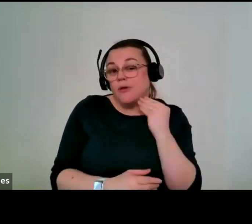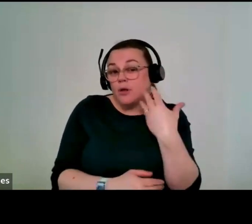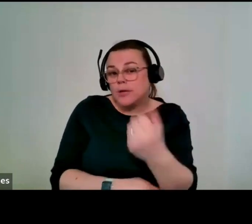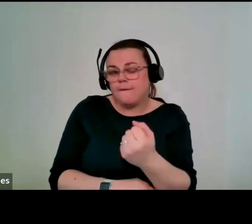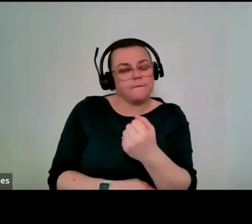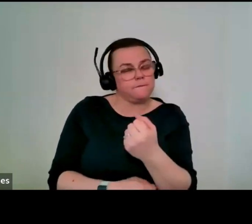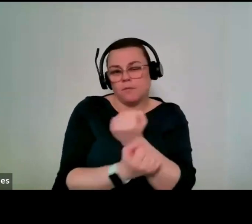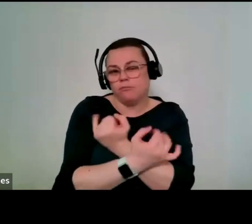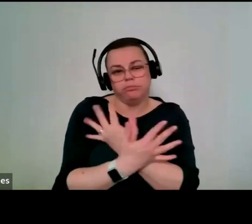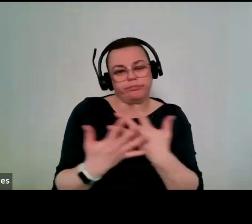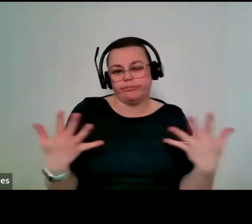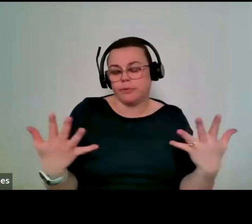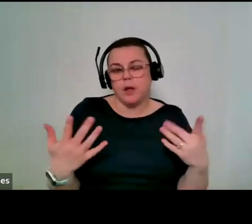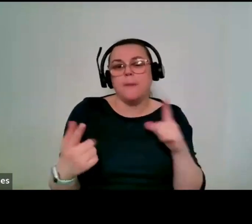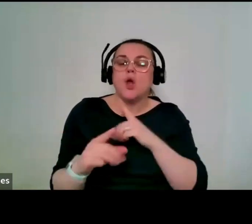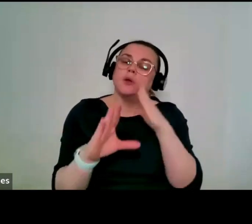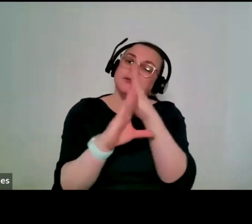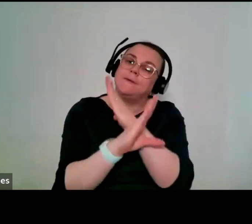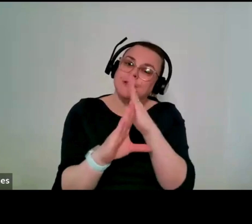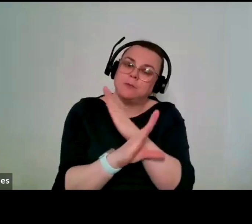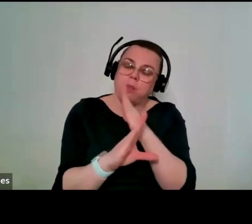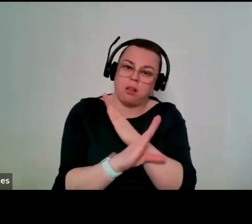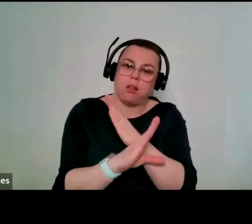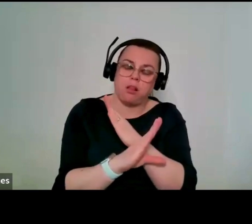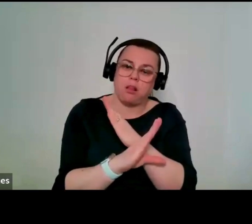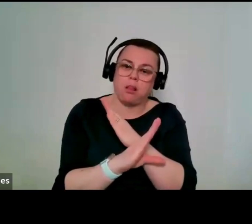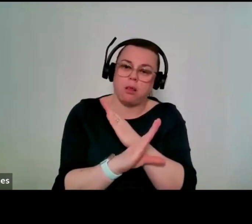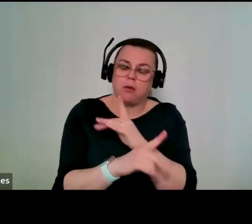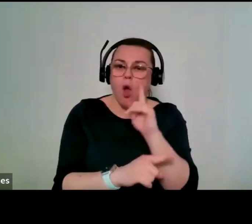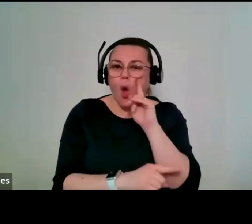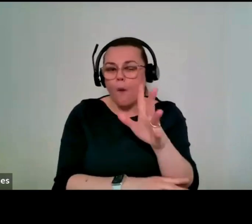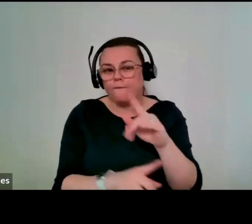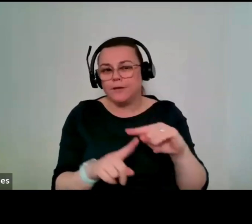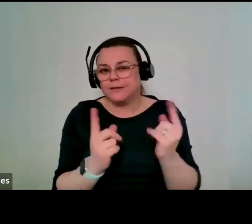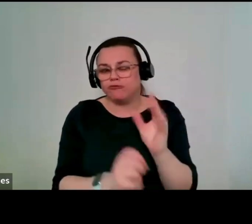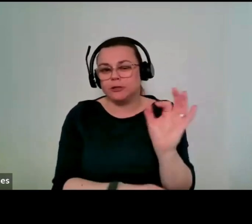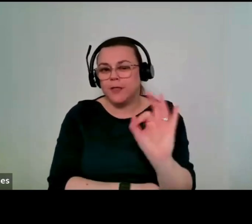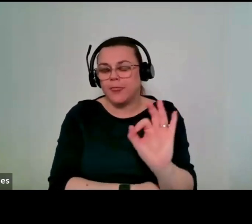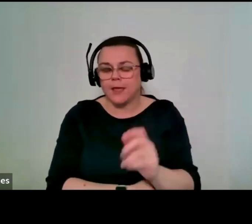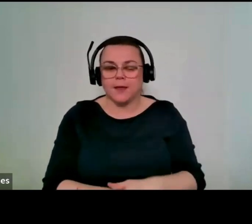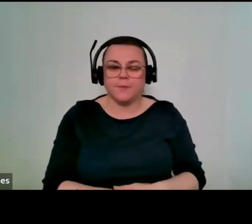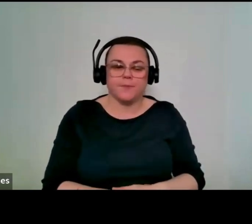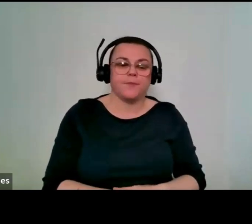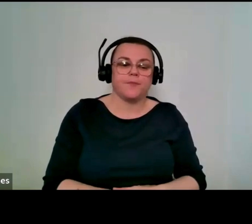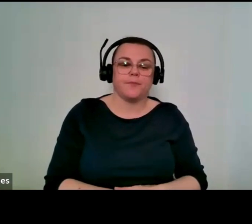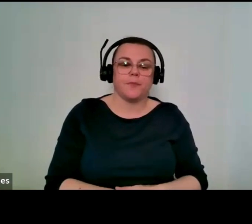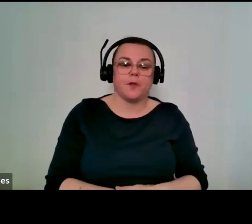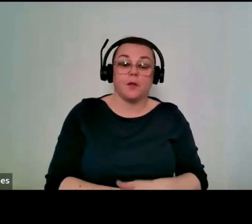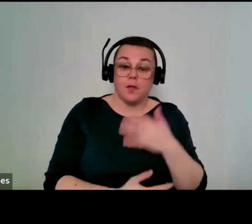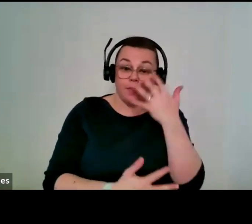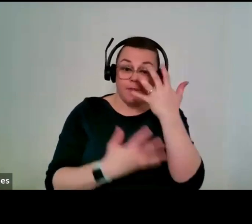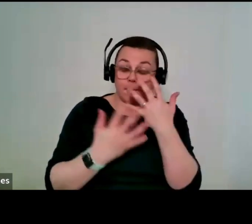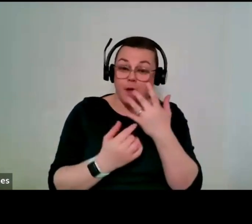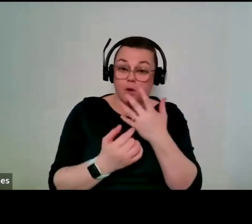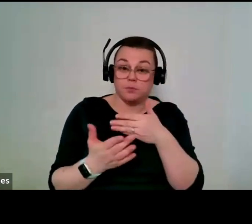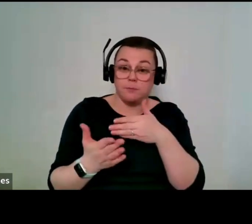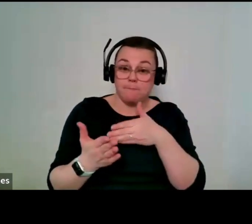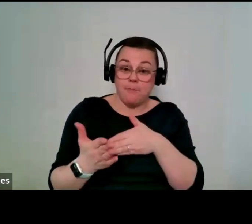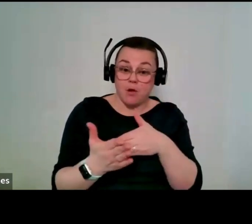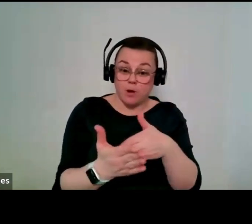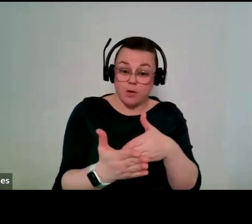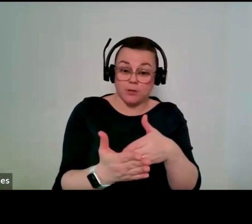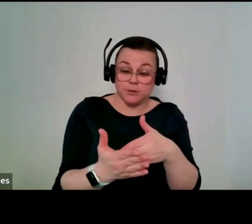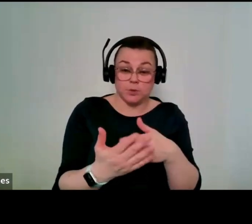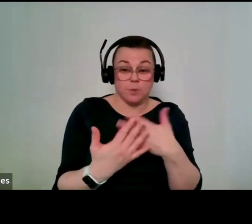Hearing is a non-visible disability with no obvious difference. And think about whether any of those barriers that we